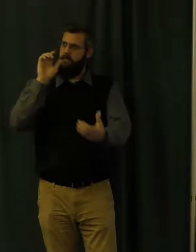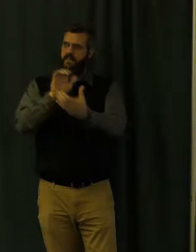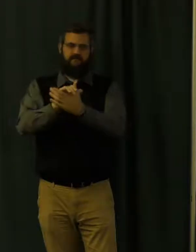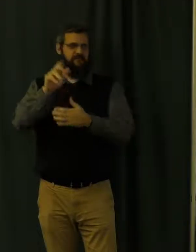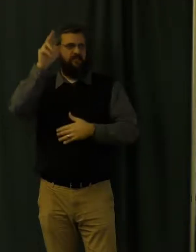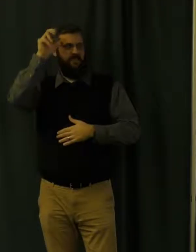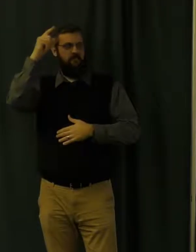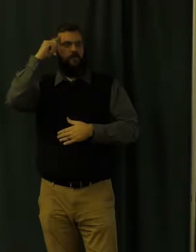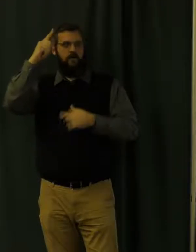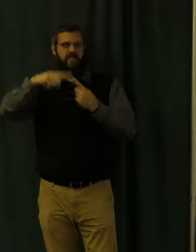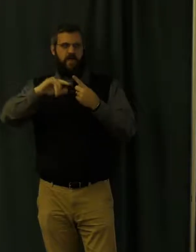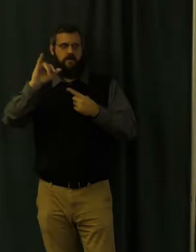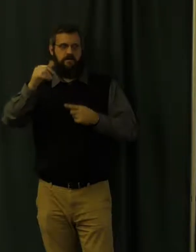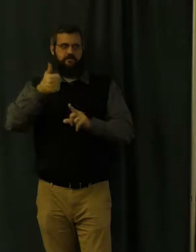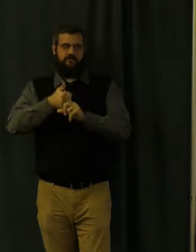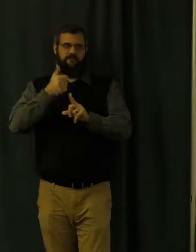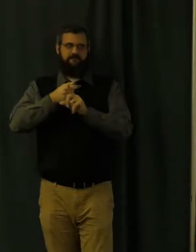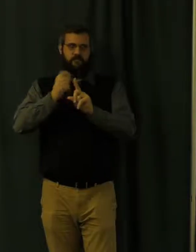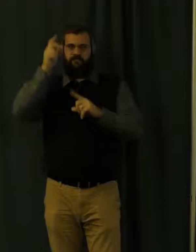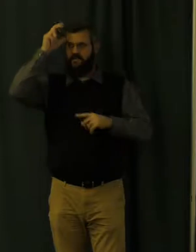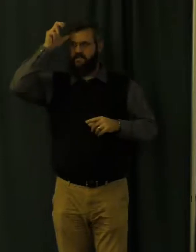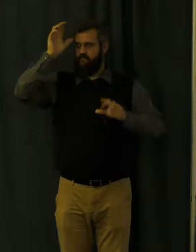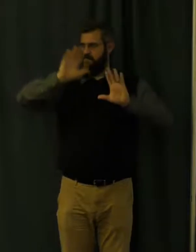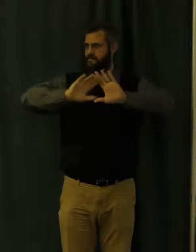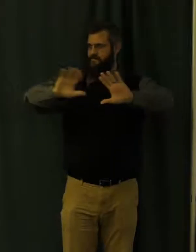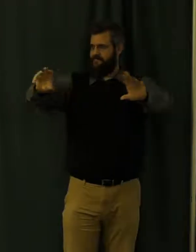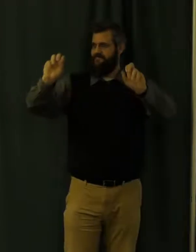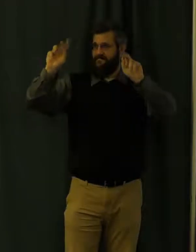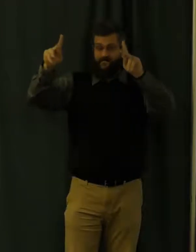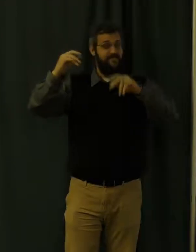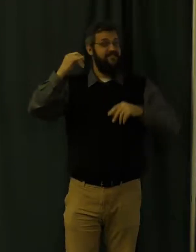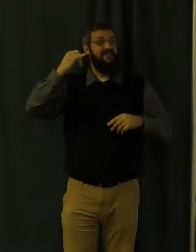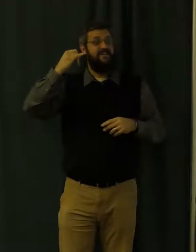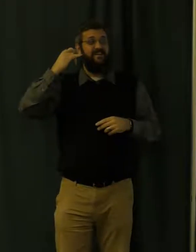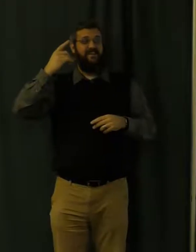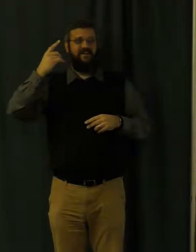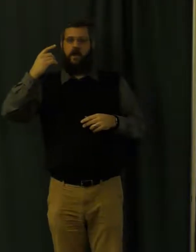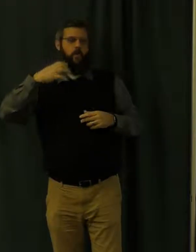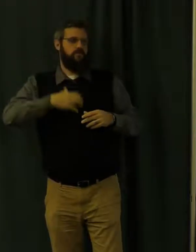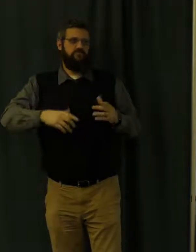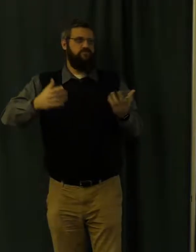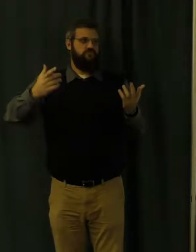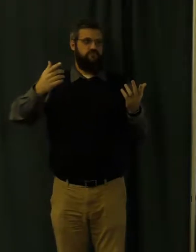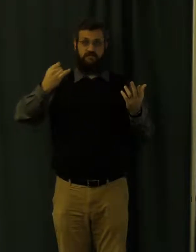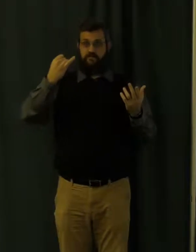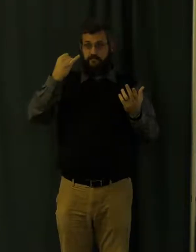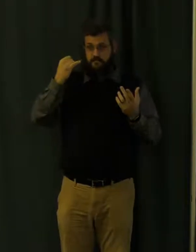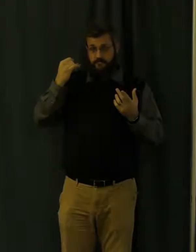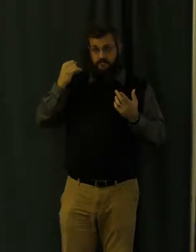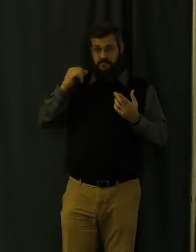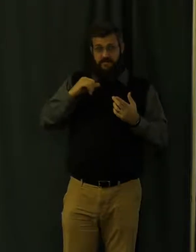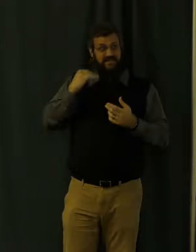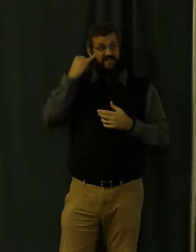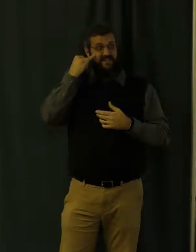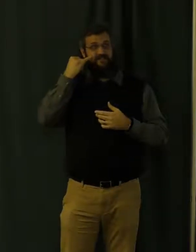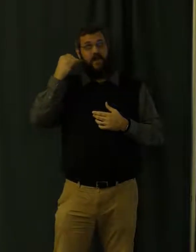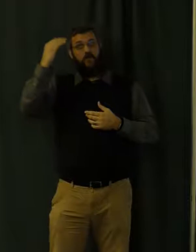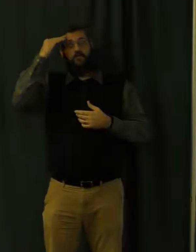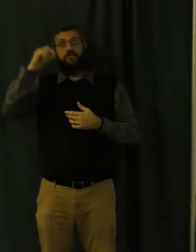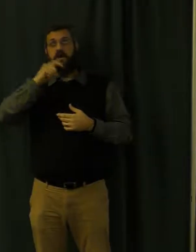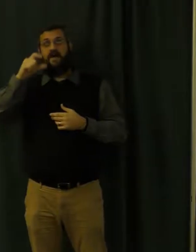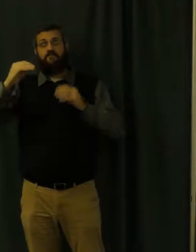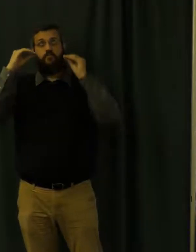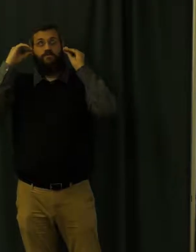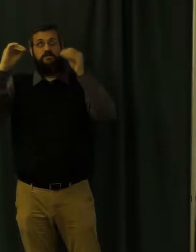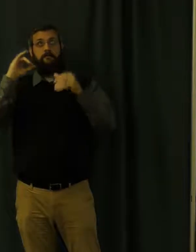the devil himself. I say if I would have known you didn't have to teach portfolios forever, I might still be a 4th grade